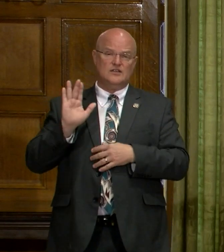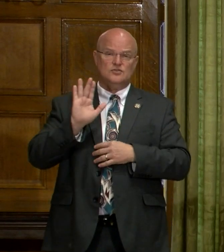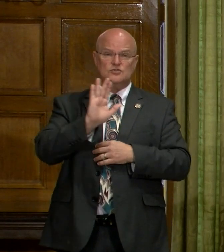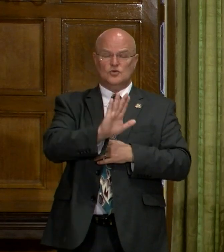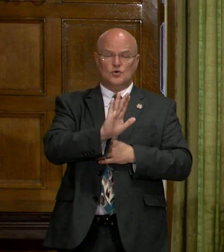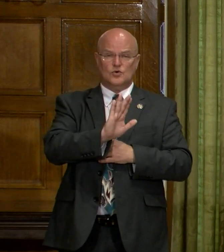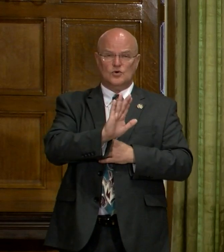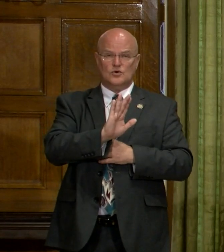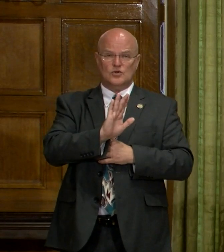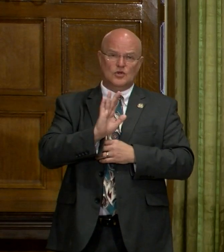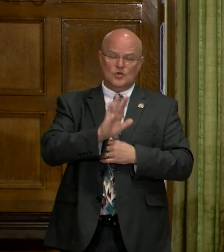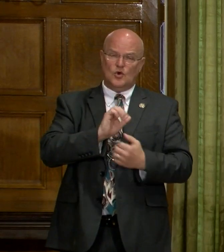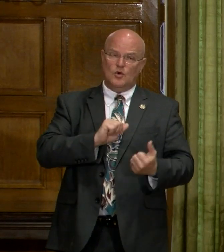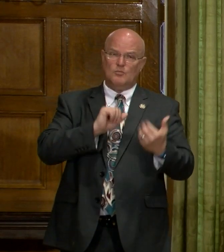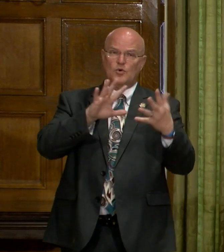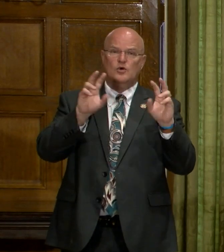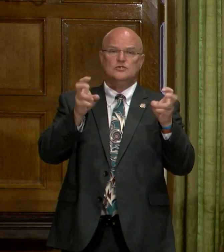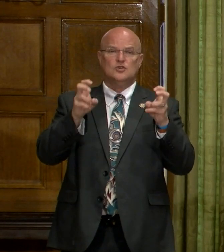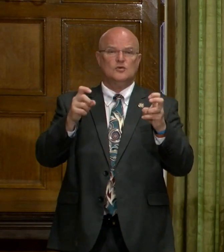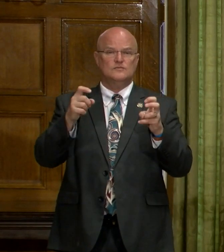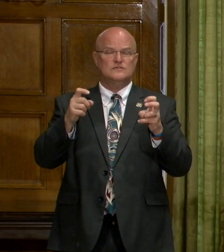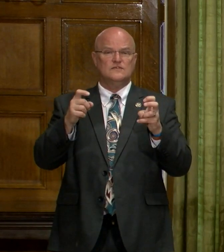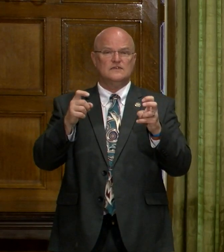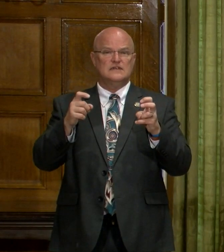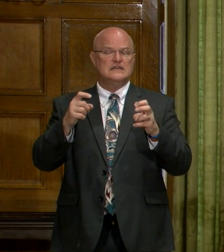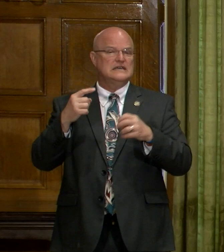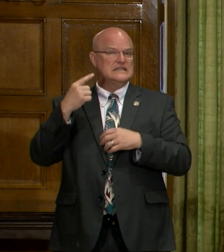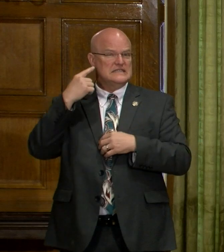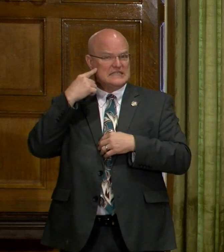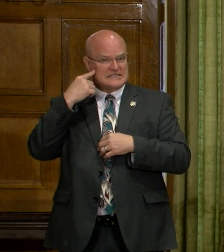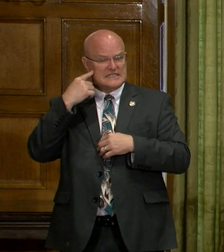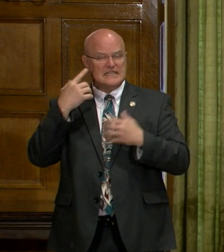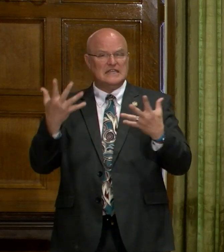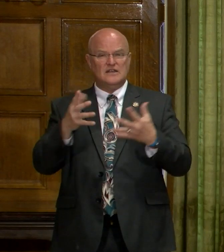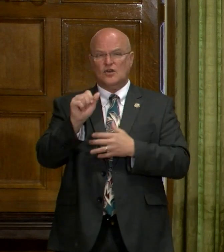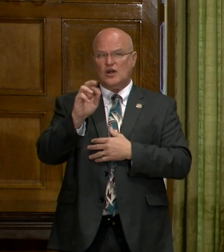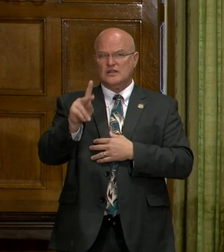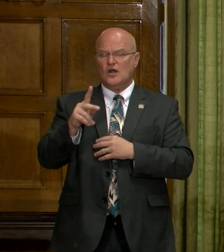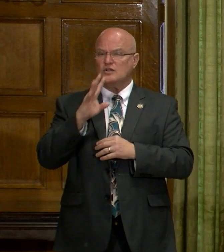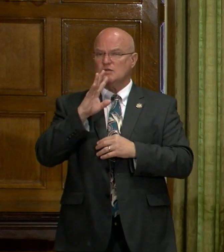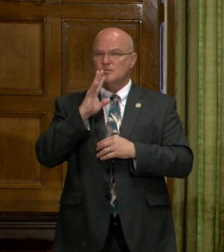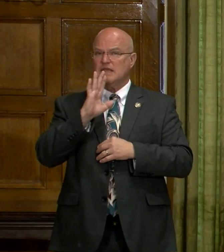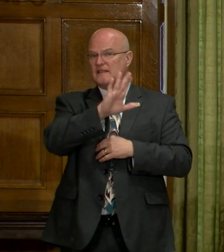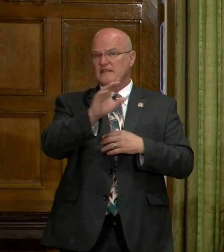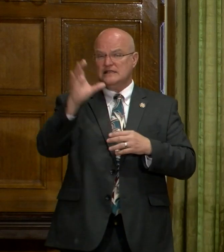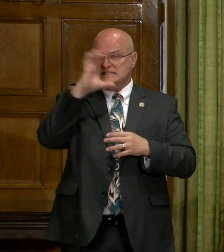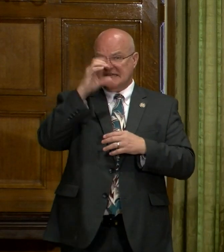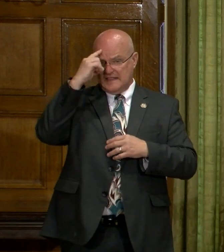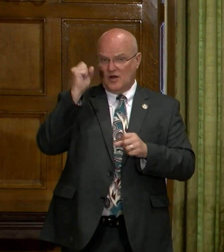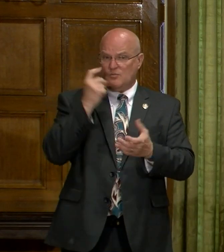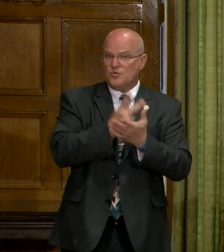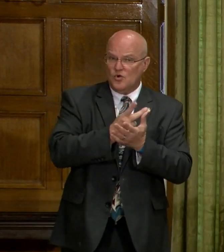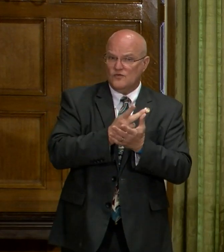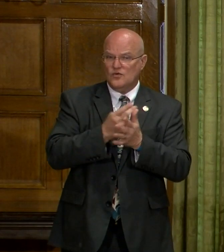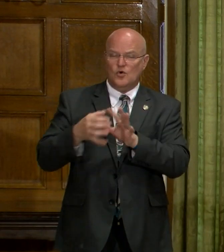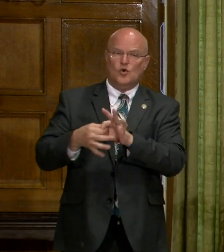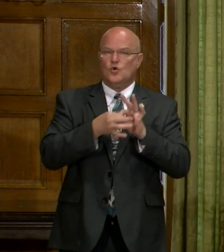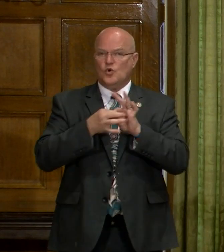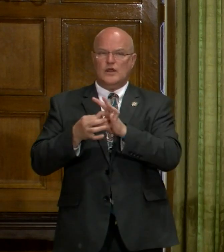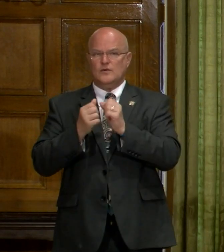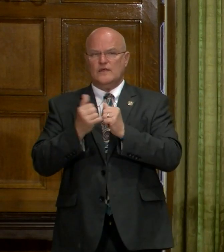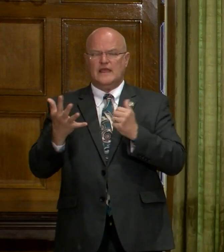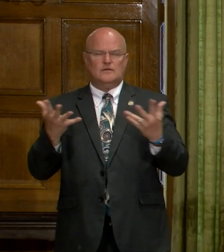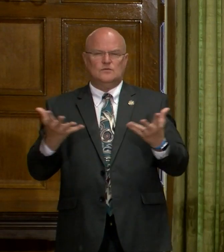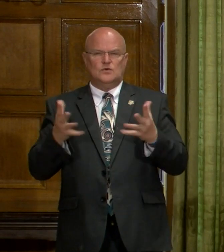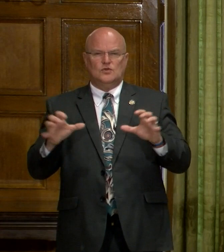your approach in terms of lifting any of the restrictions in Arkansas? Are you seeking their approval or coordinating with them before